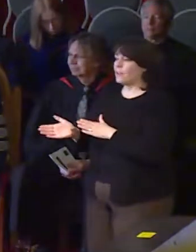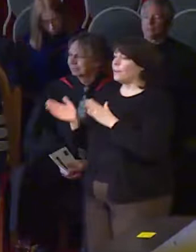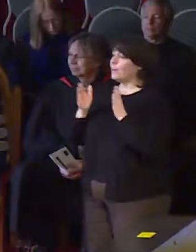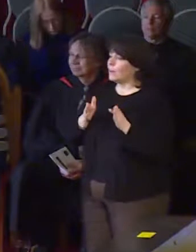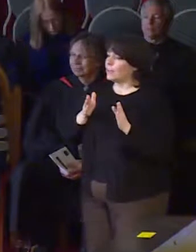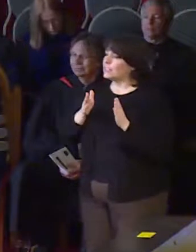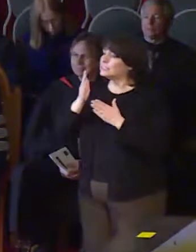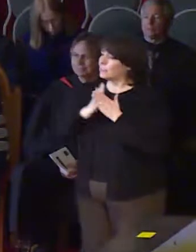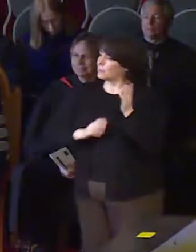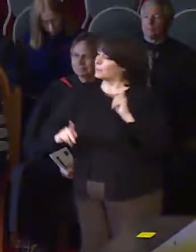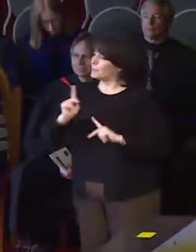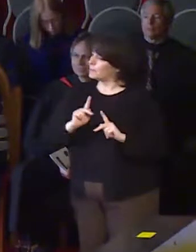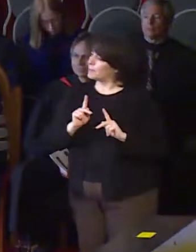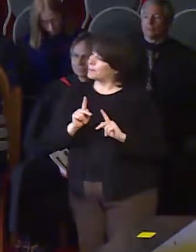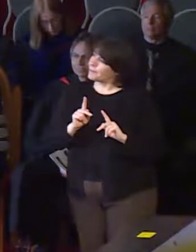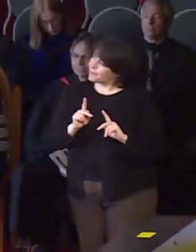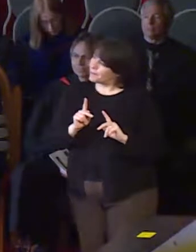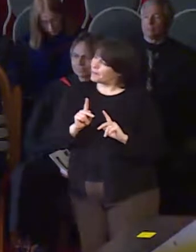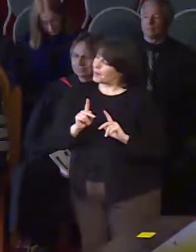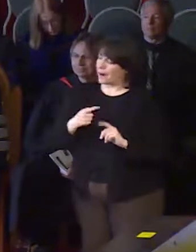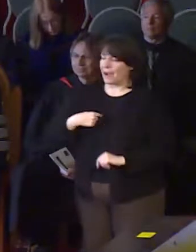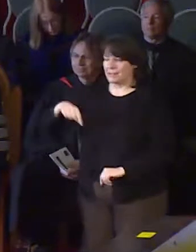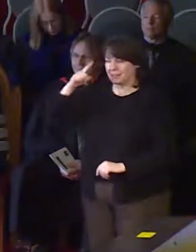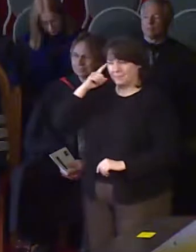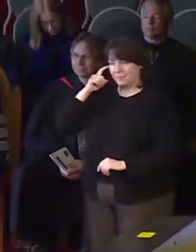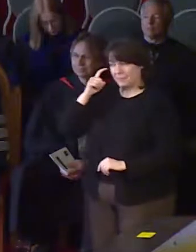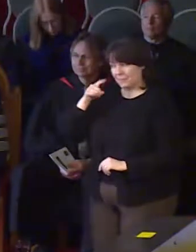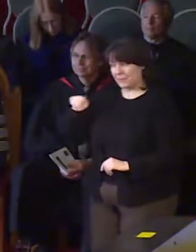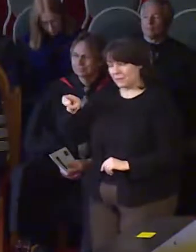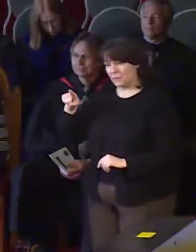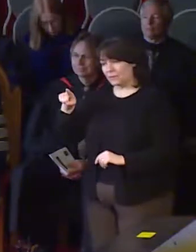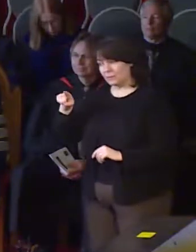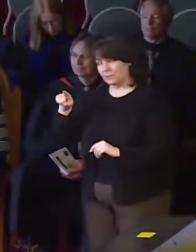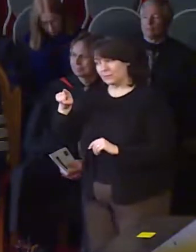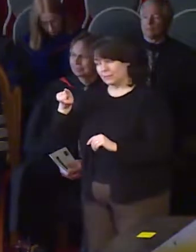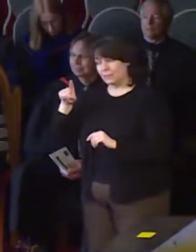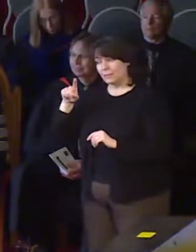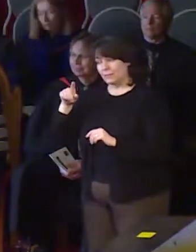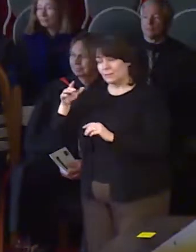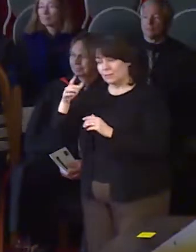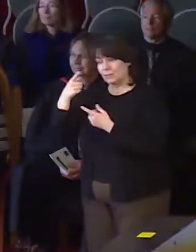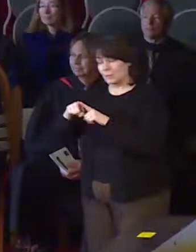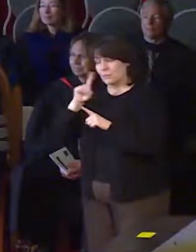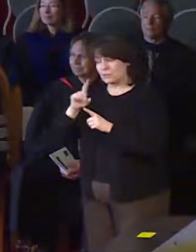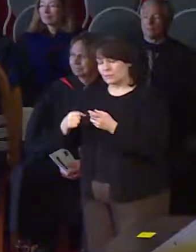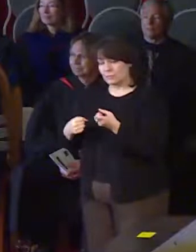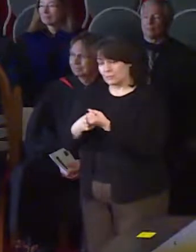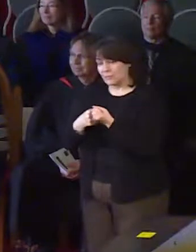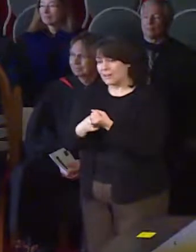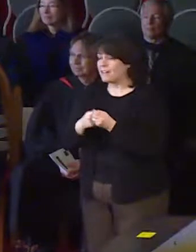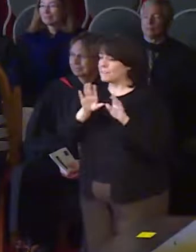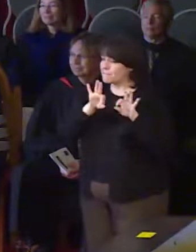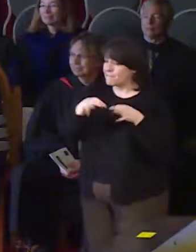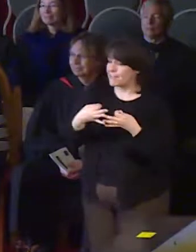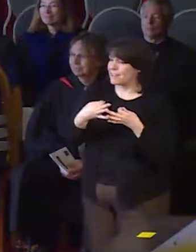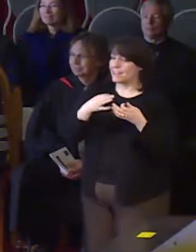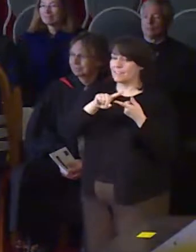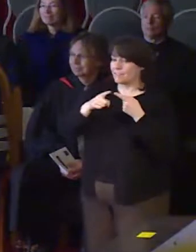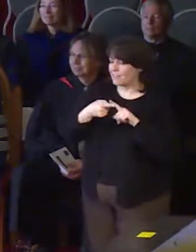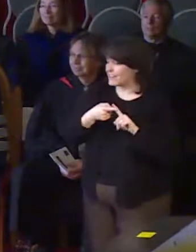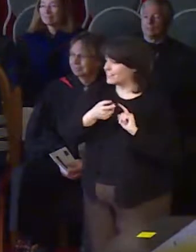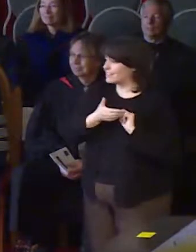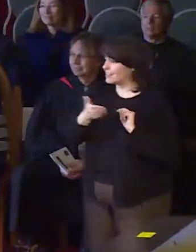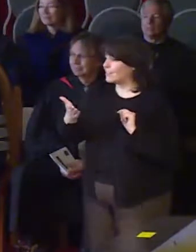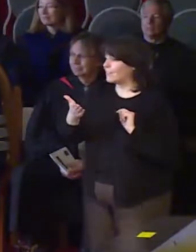of individuals here who I suspect you'll agree deserve your special attention. And those are the family members and the